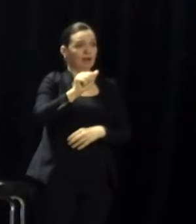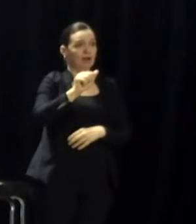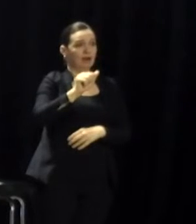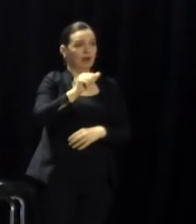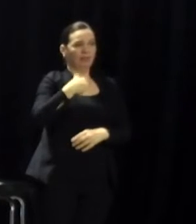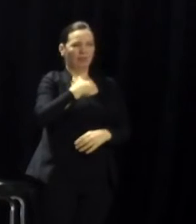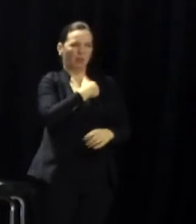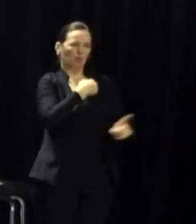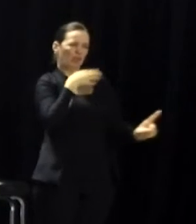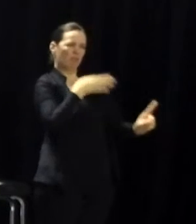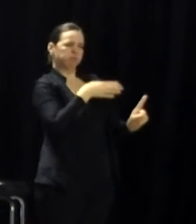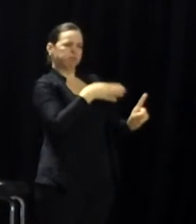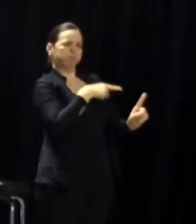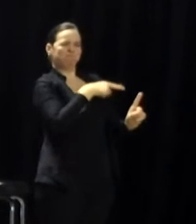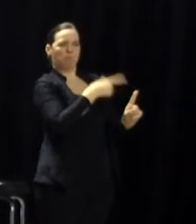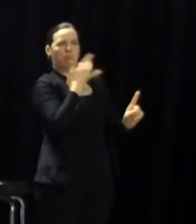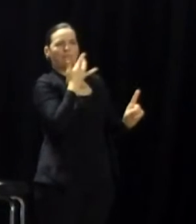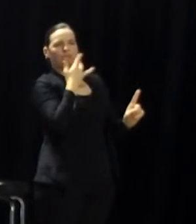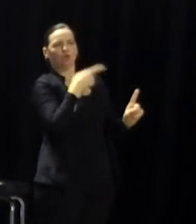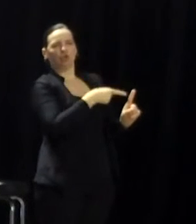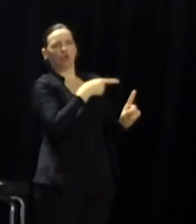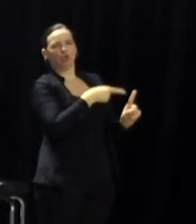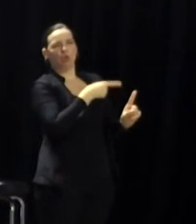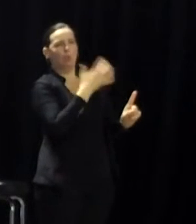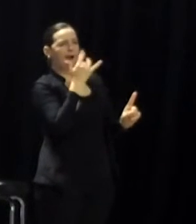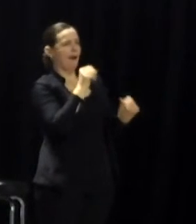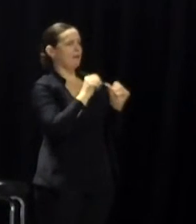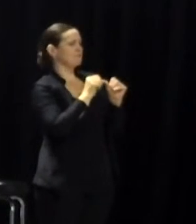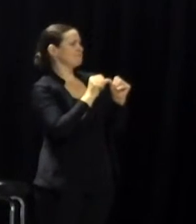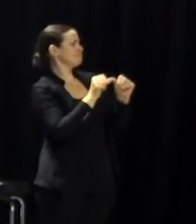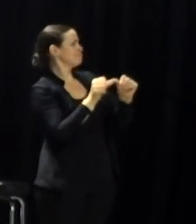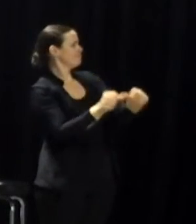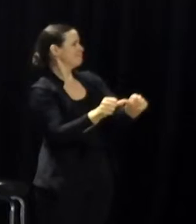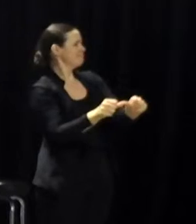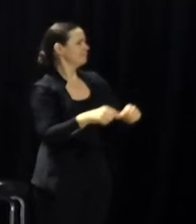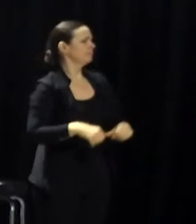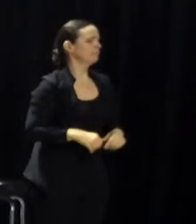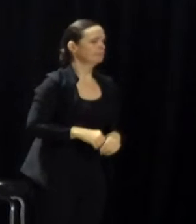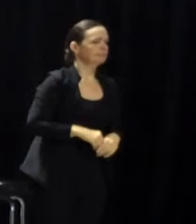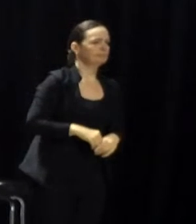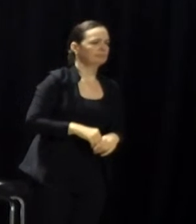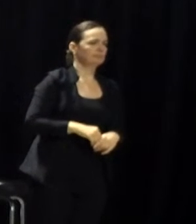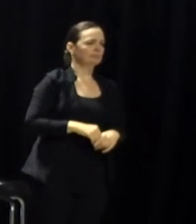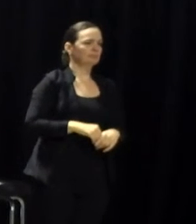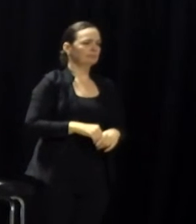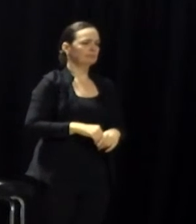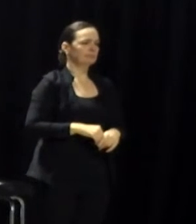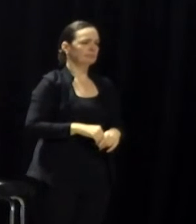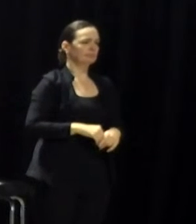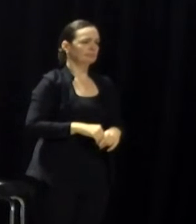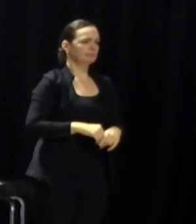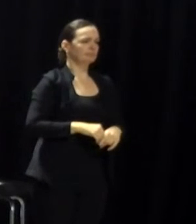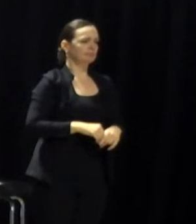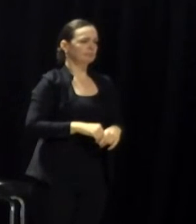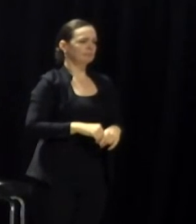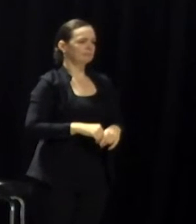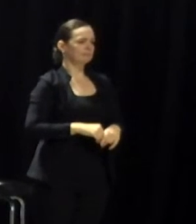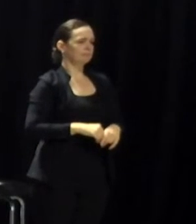Hey, you spoke about the terrible ravages this has taken in nursing homes, and I think you mentioned